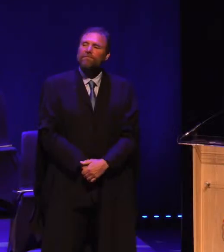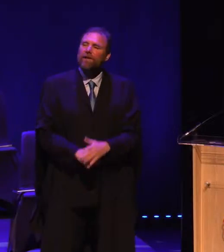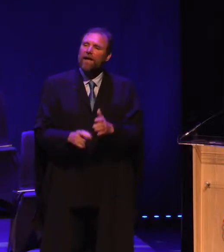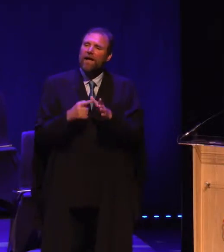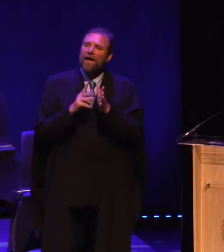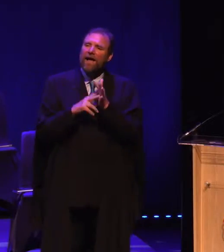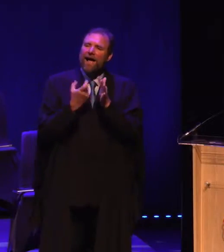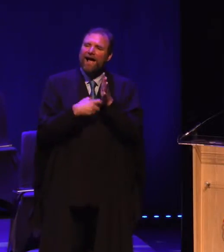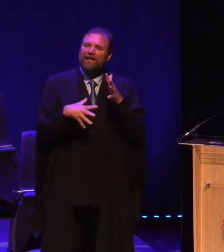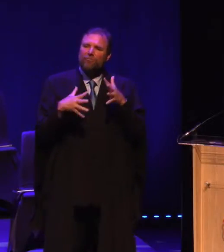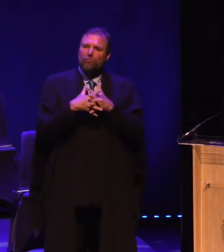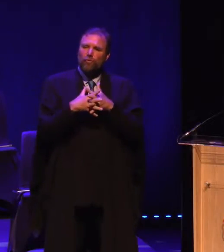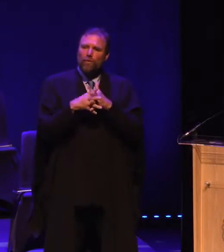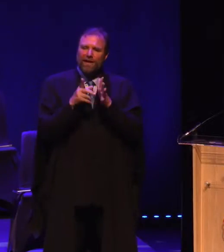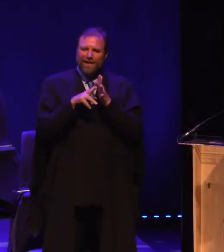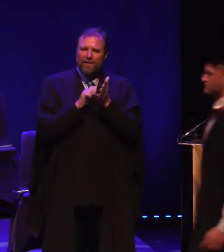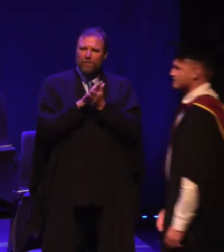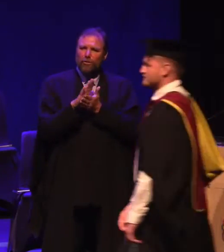Andrew Inch.